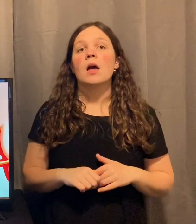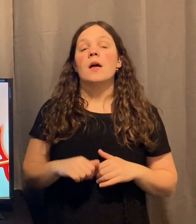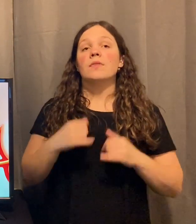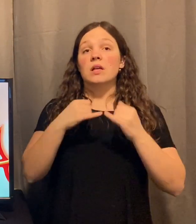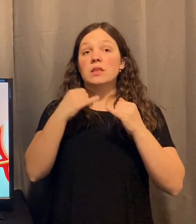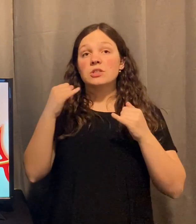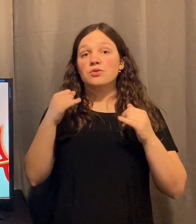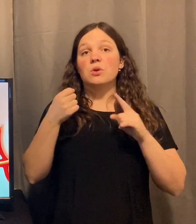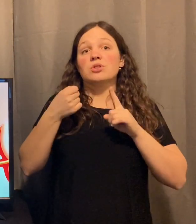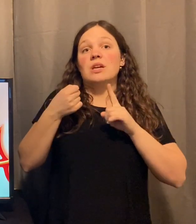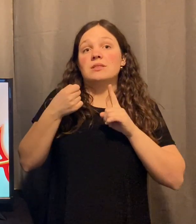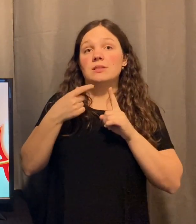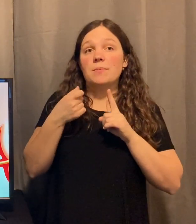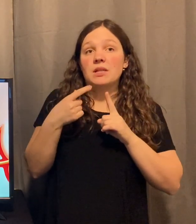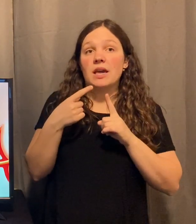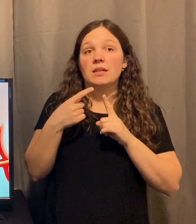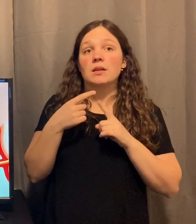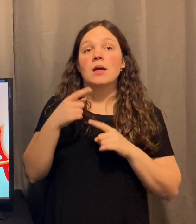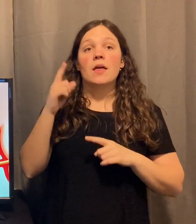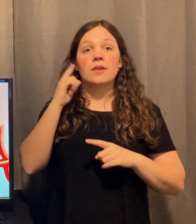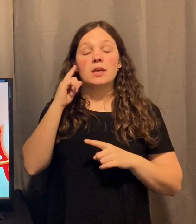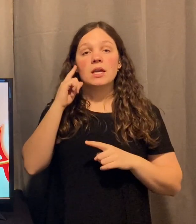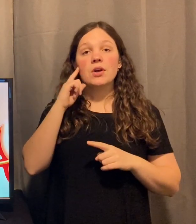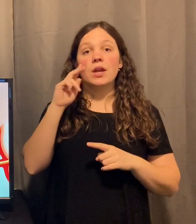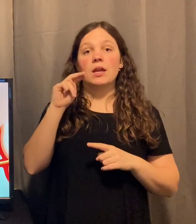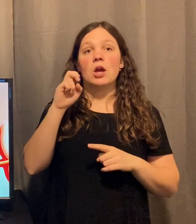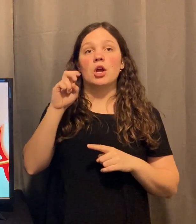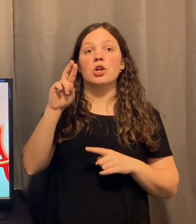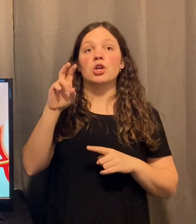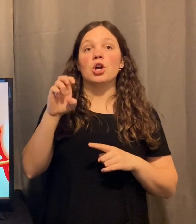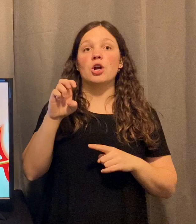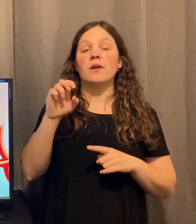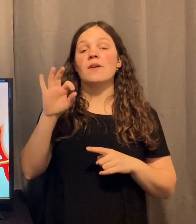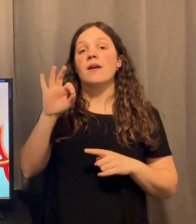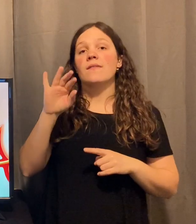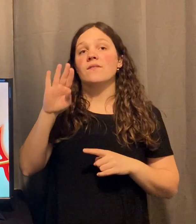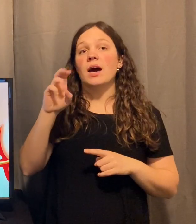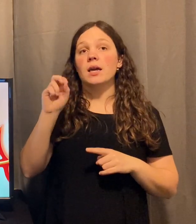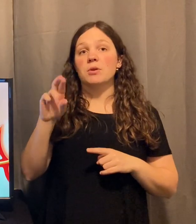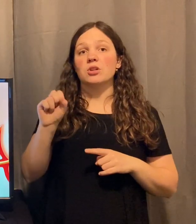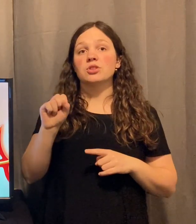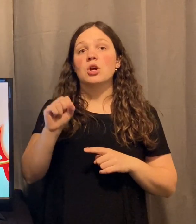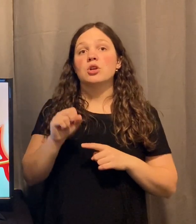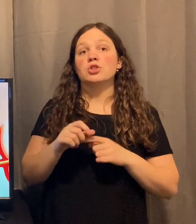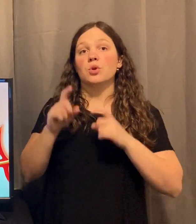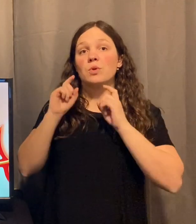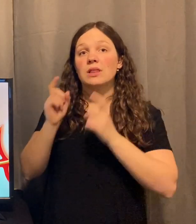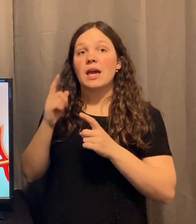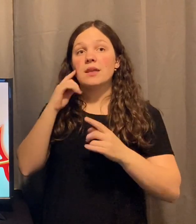The electrodes simulate the hearing nerve fibers to relay the